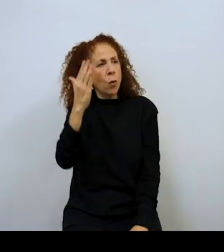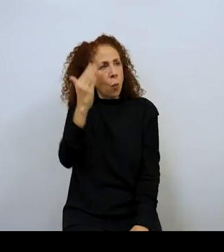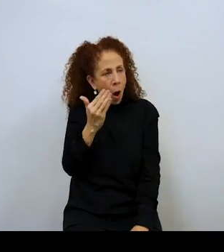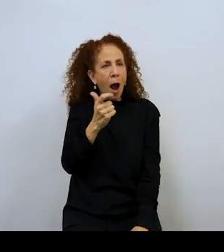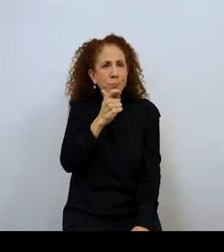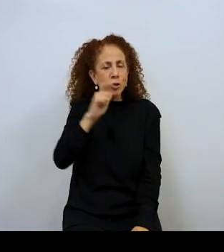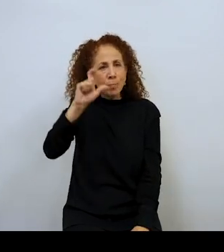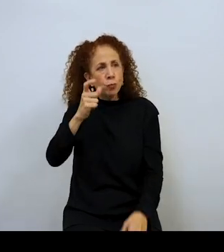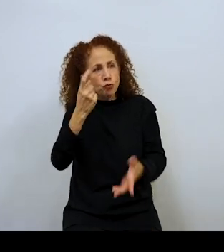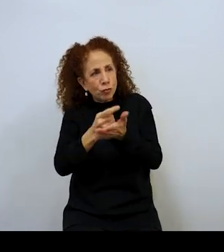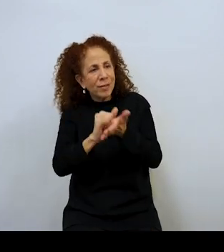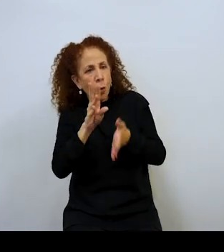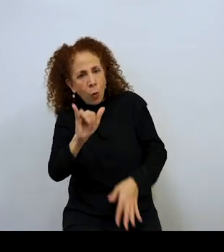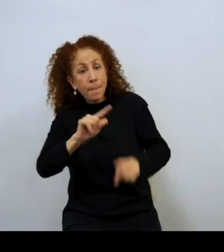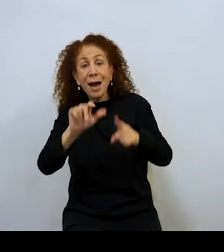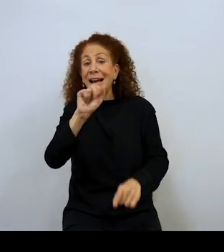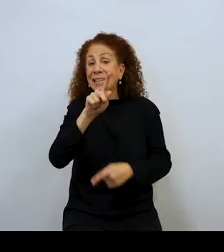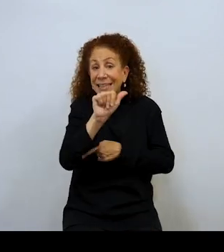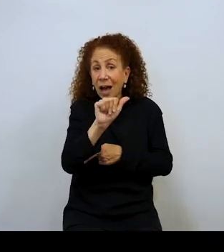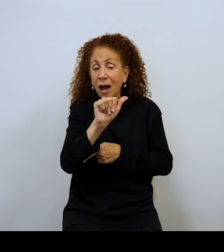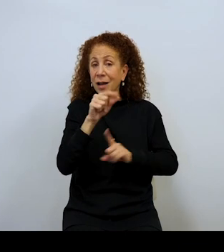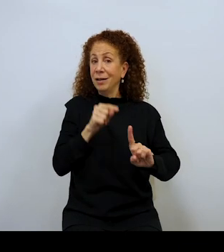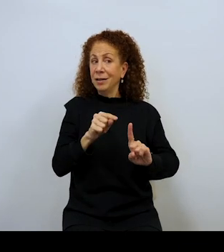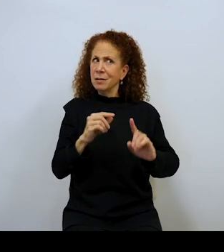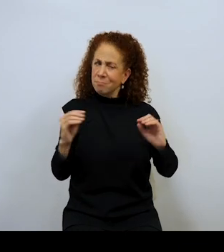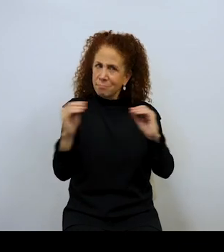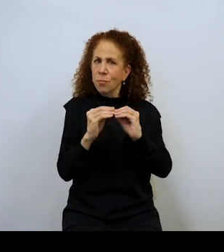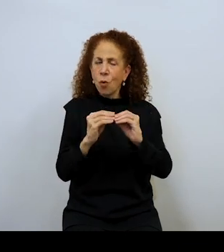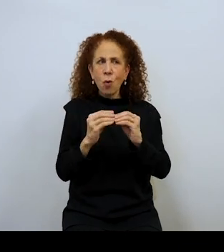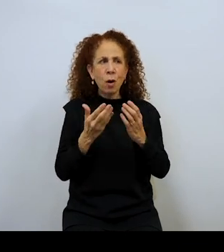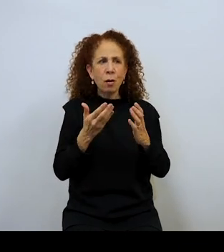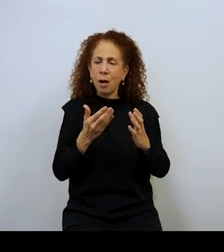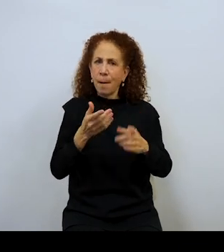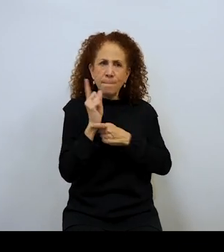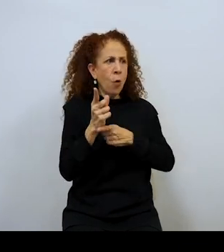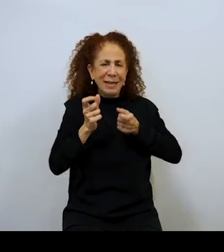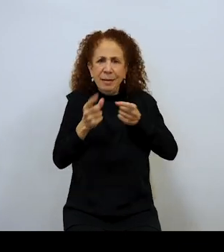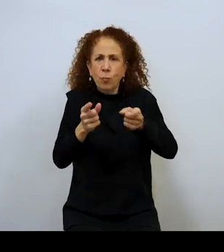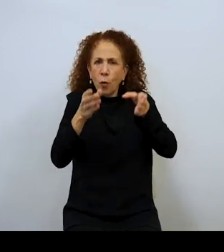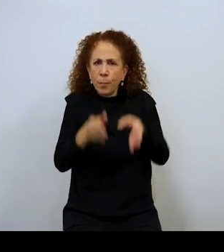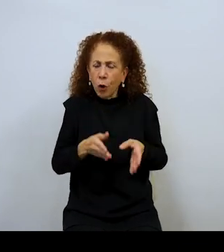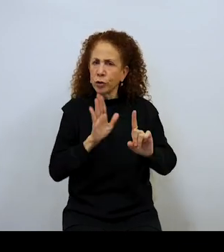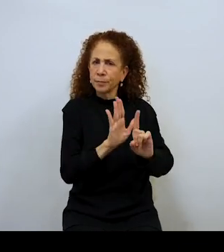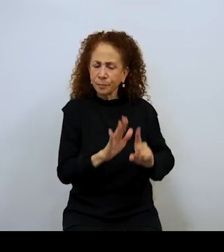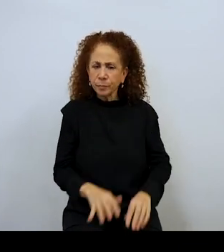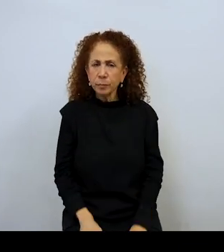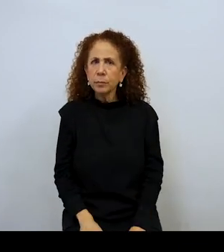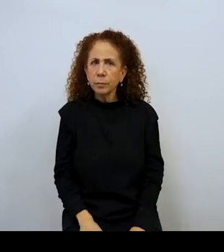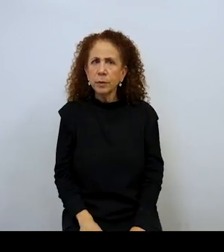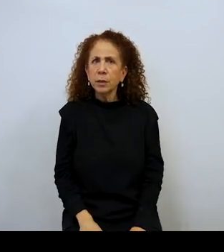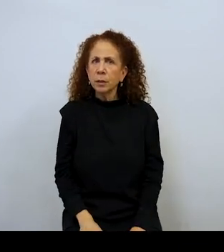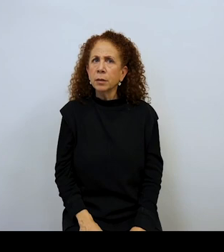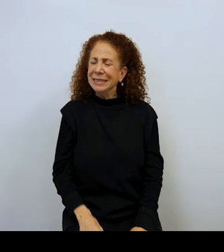Muslims are treated this way. Yeah. Whereas Anika, she's actually much more of a creature of the moment and of impulse, and she has all these